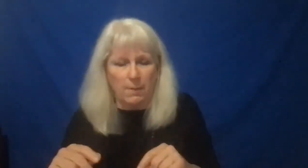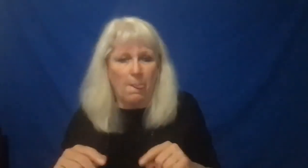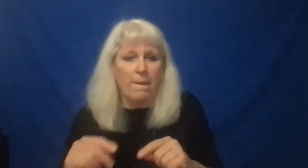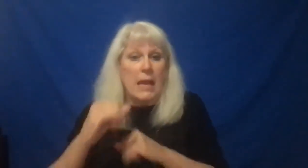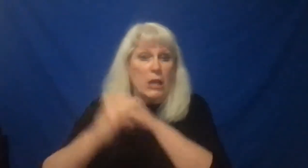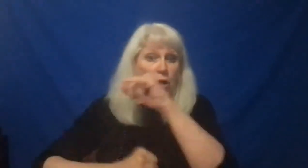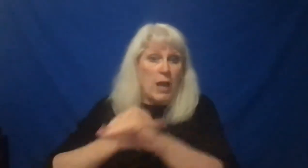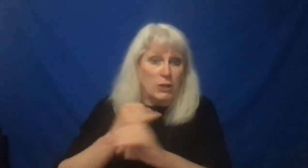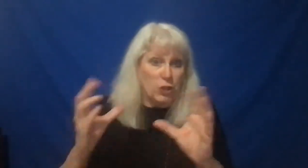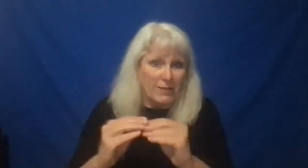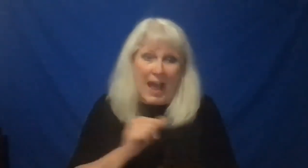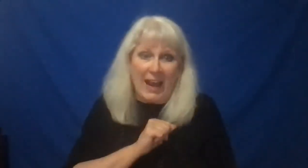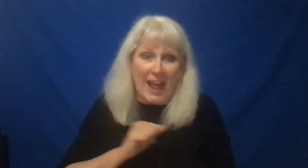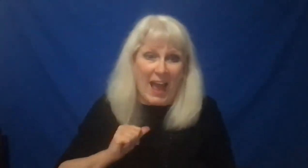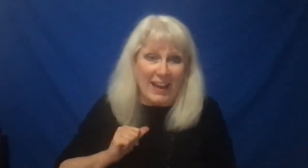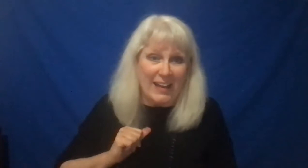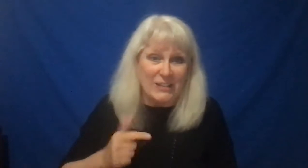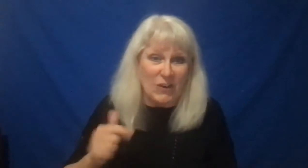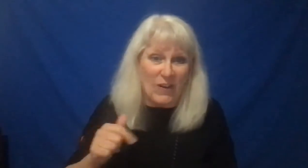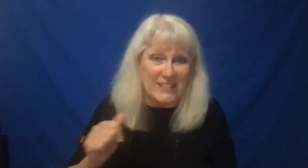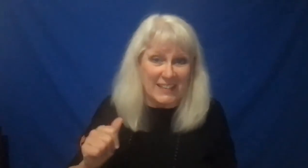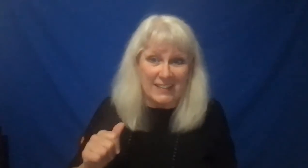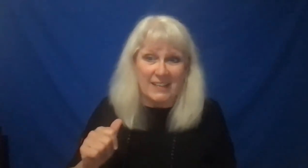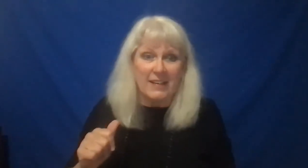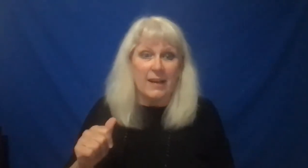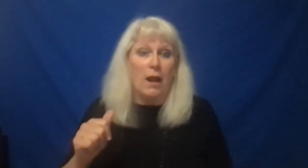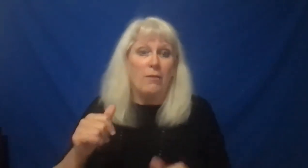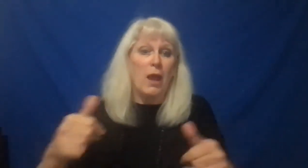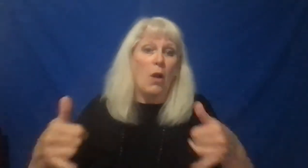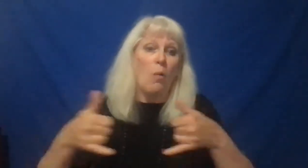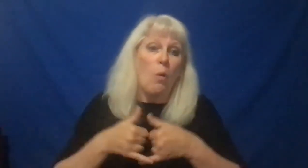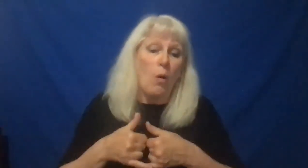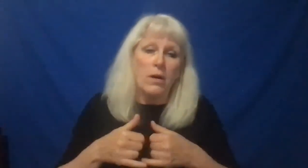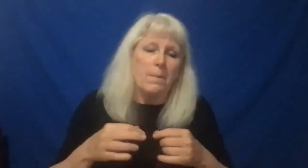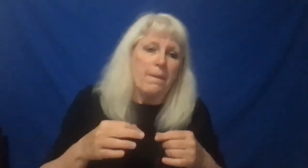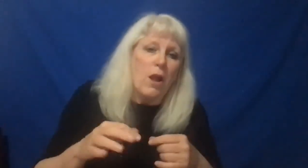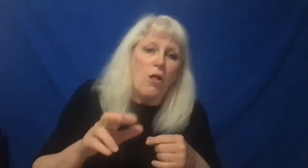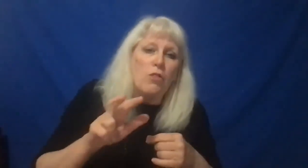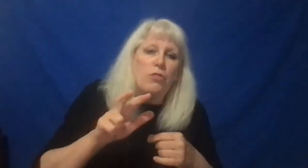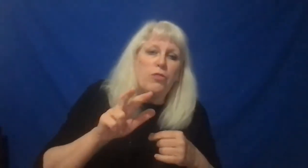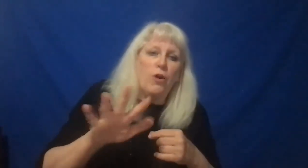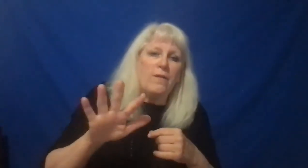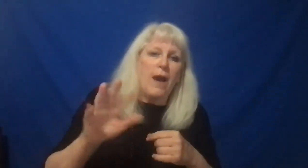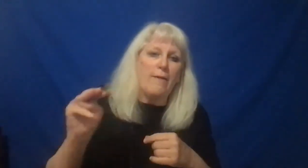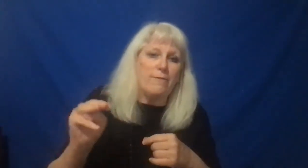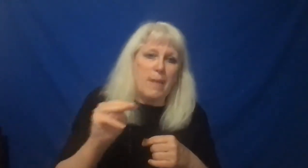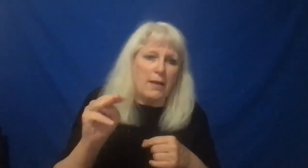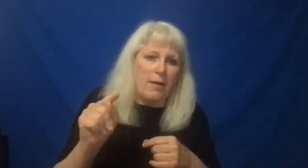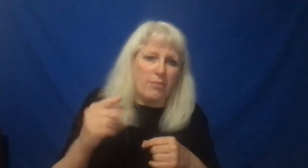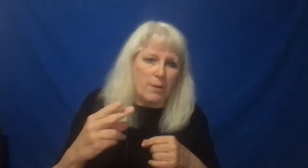in Atlanta, we were able to receive the 35th millionth book of AA. I went representing our